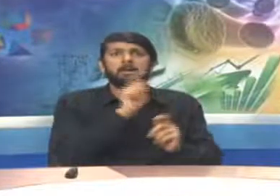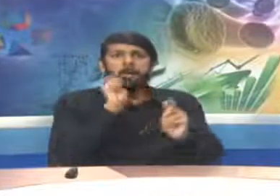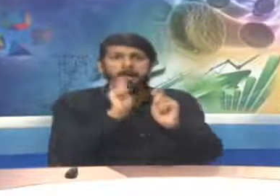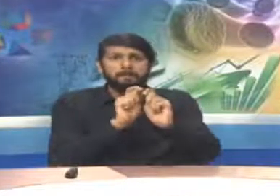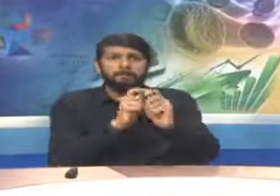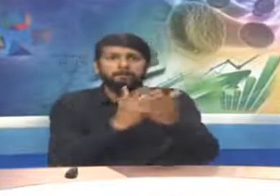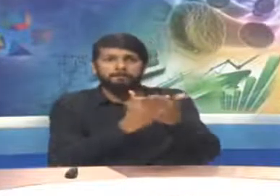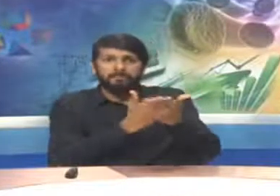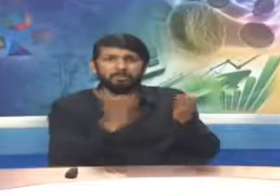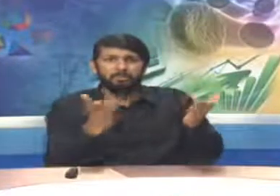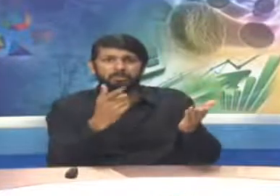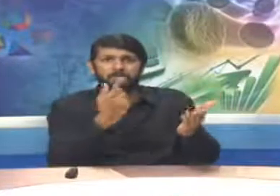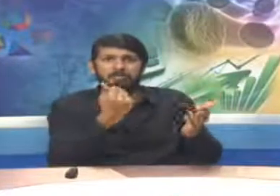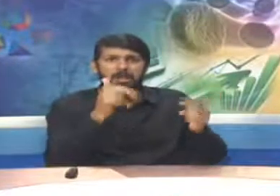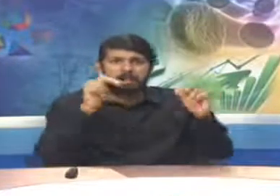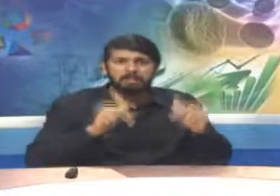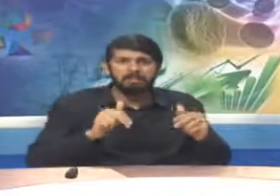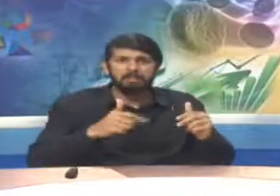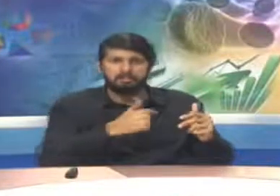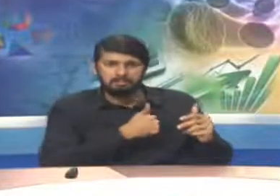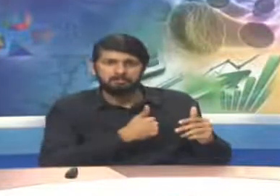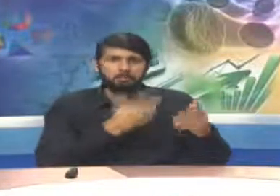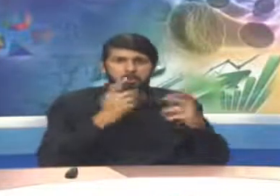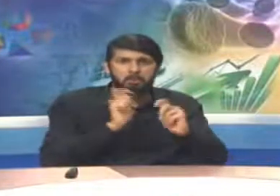they are only entitled for the money.